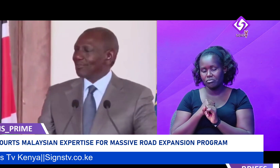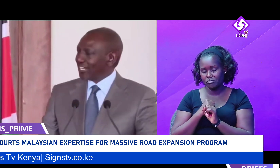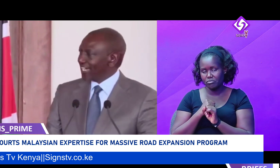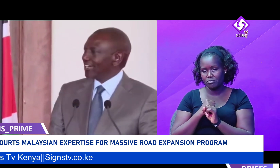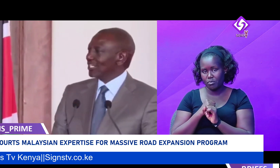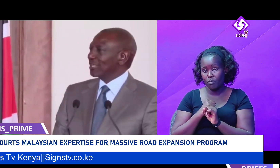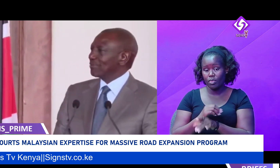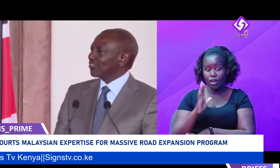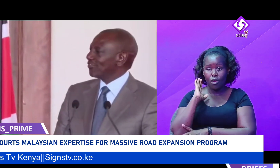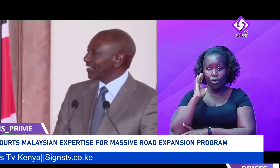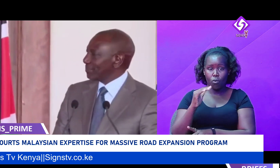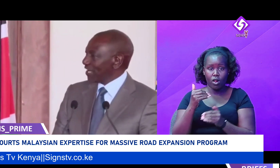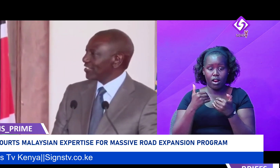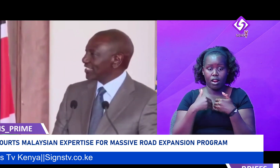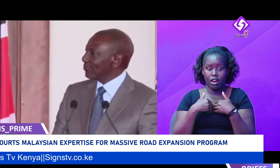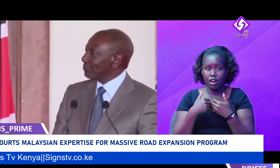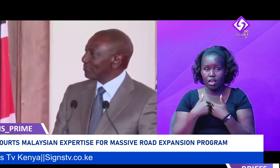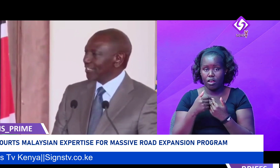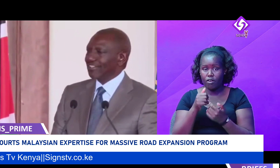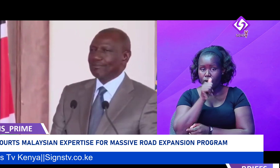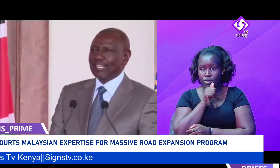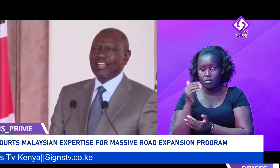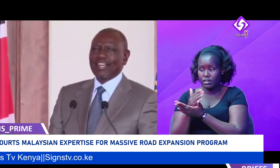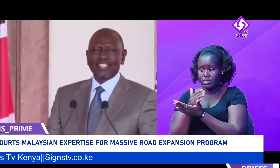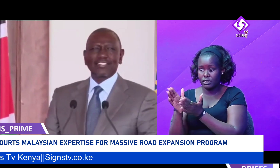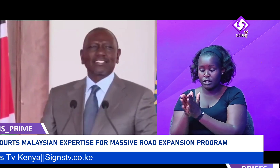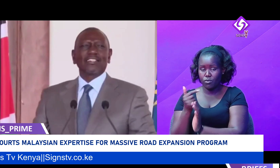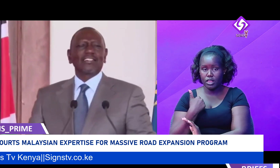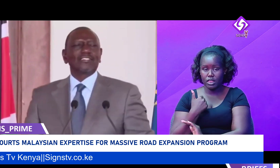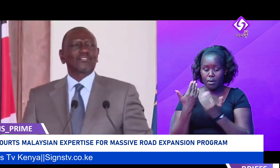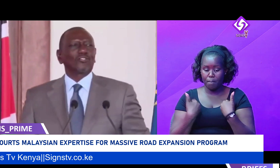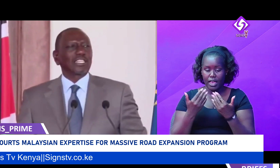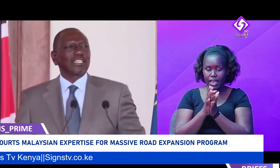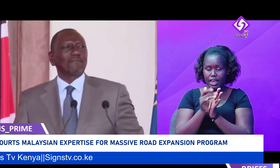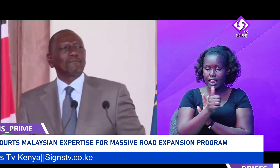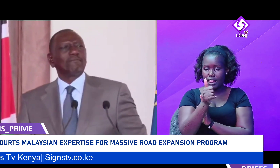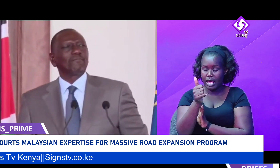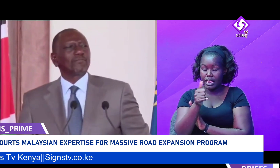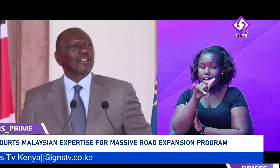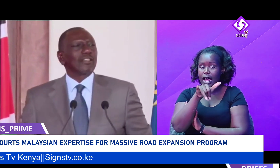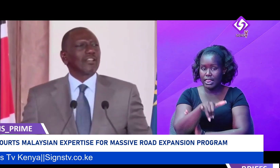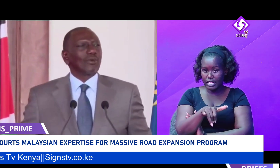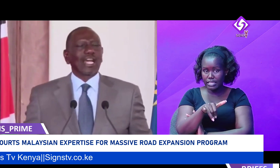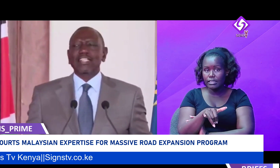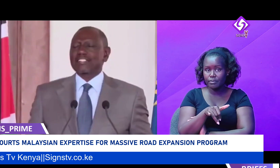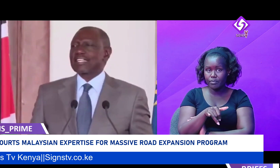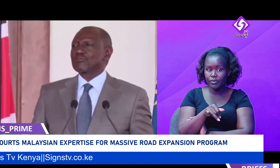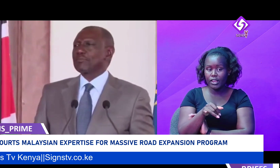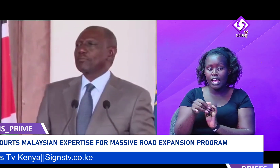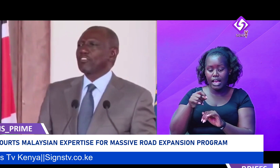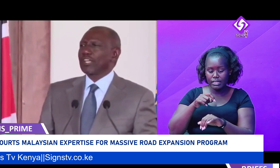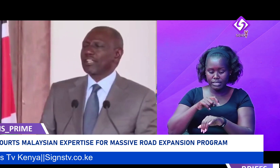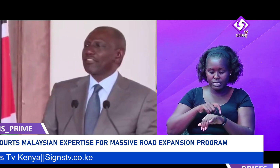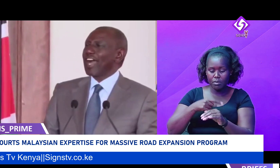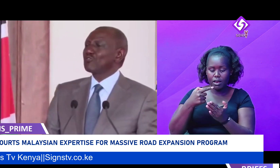I will carry quite a bit of the private sector with me and many others, so that when I discuss with the